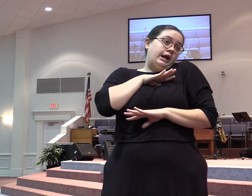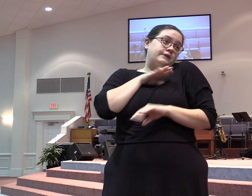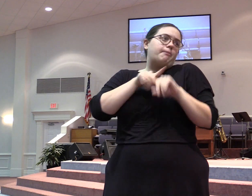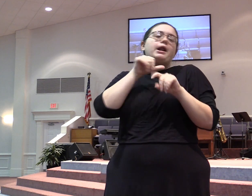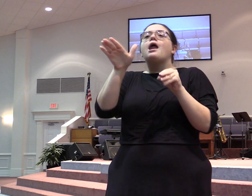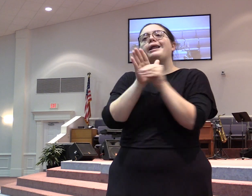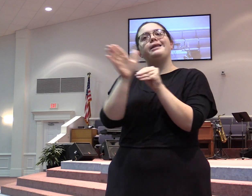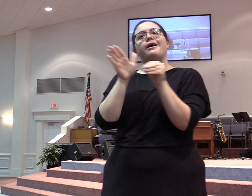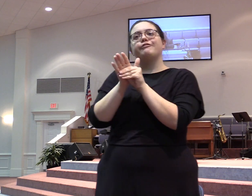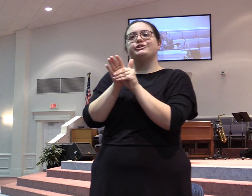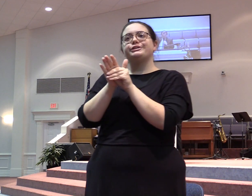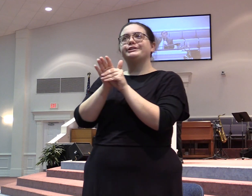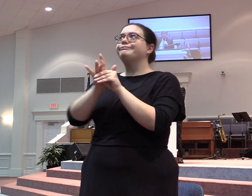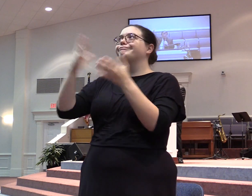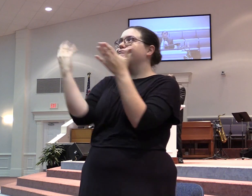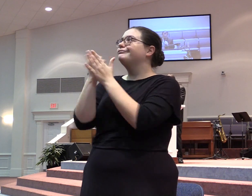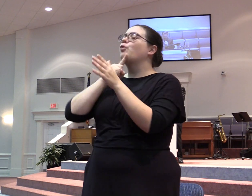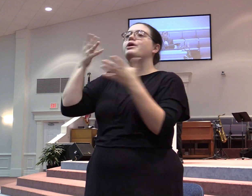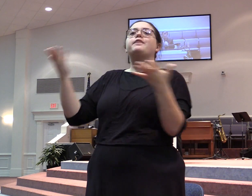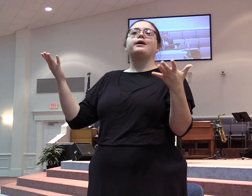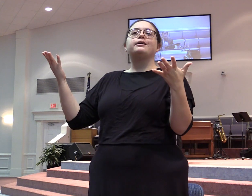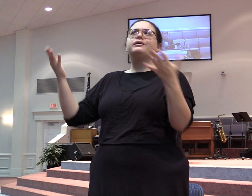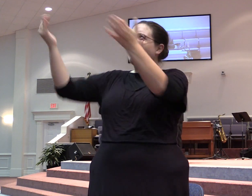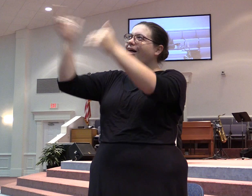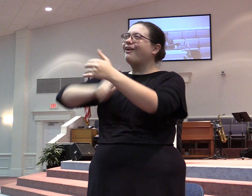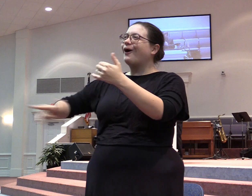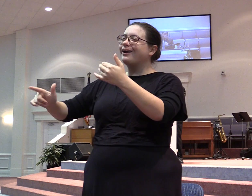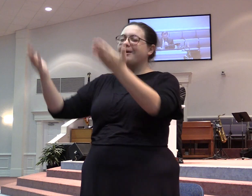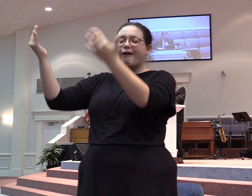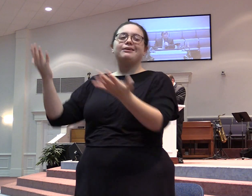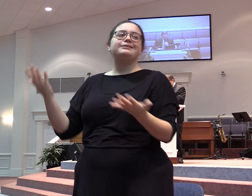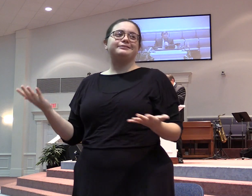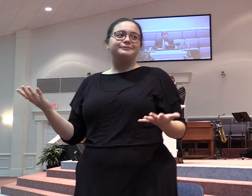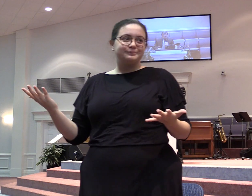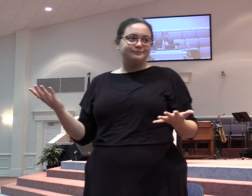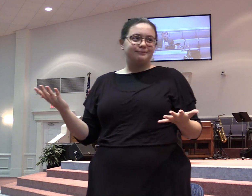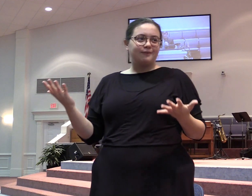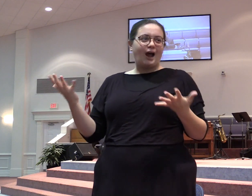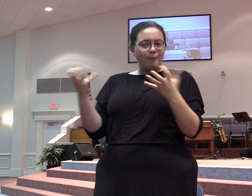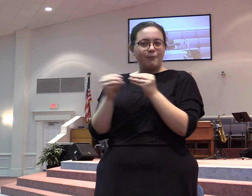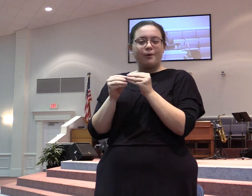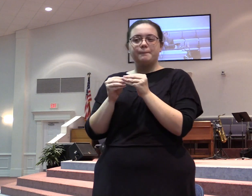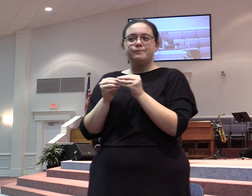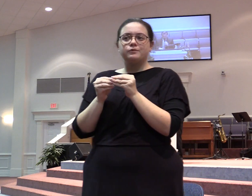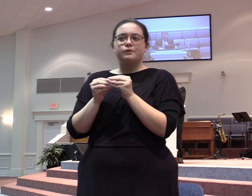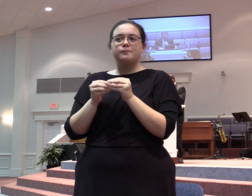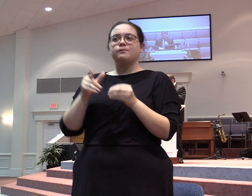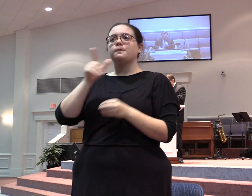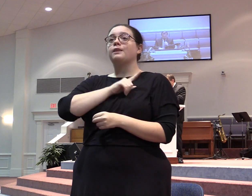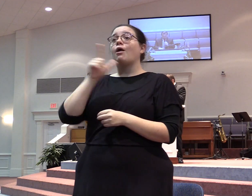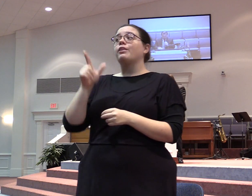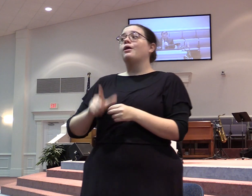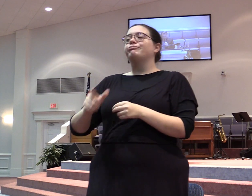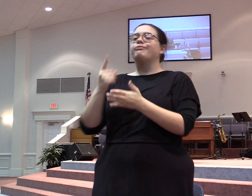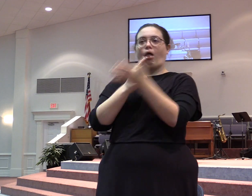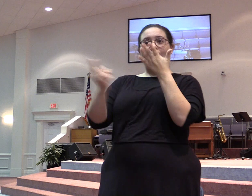the real thing. Yep. I say, bring it on, Lord. Amen? Amen. Bring it on, Lord. The Lord began to talk to me last Sunday